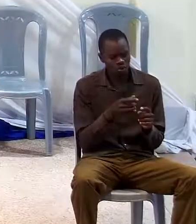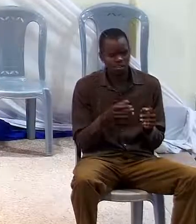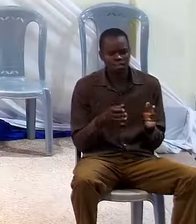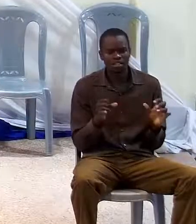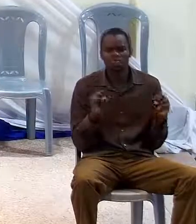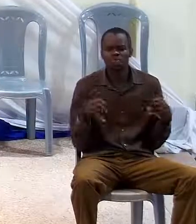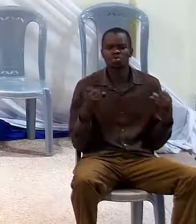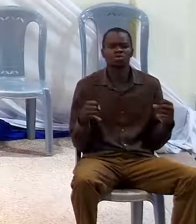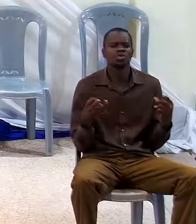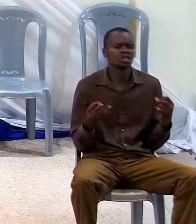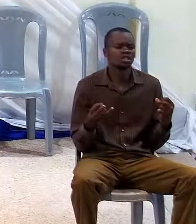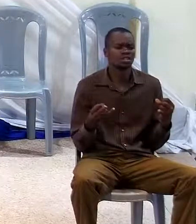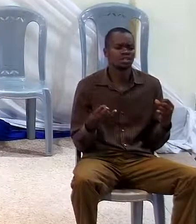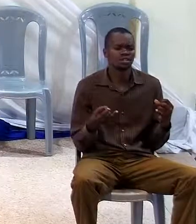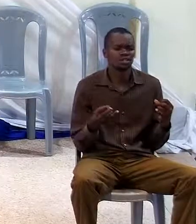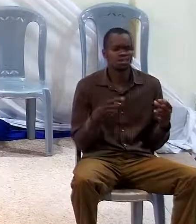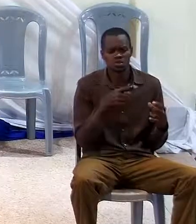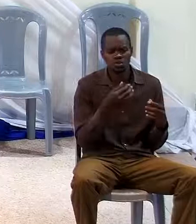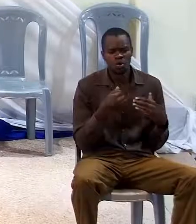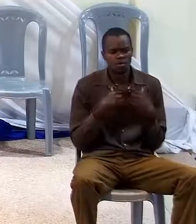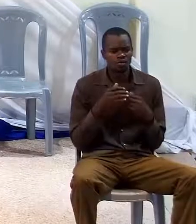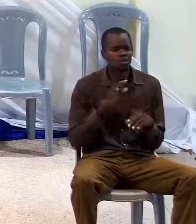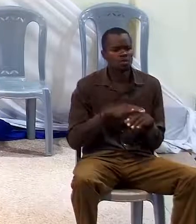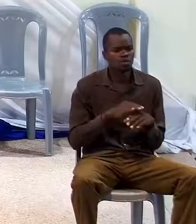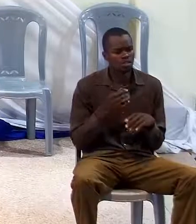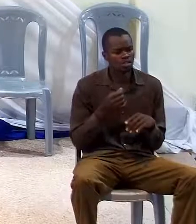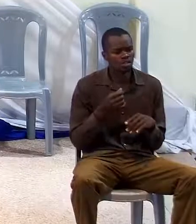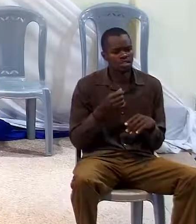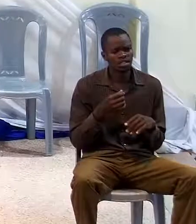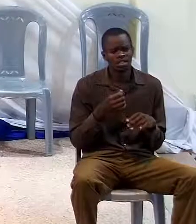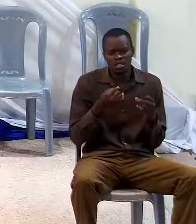news. So at the end of the day, you choose to